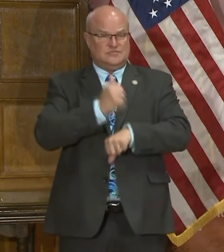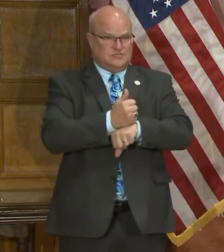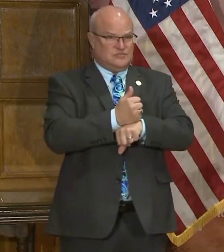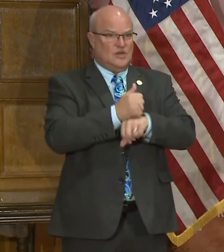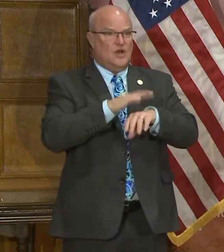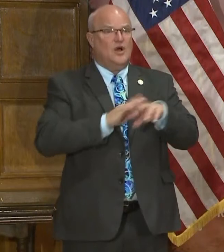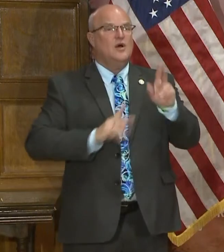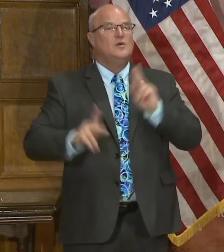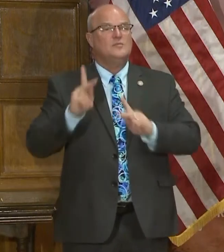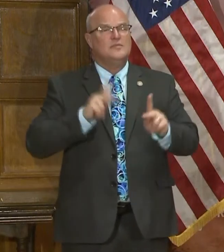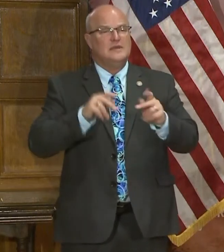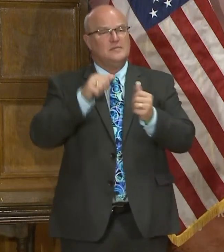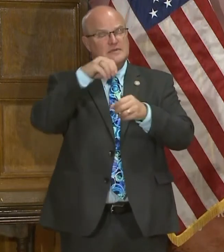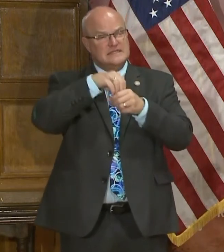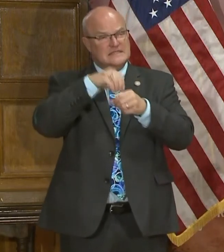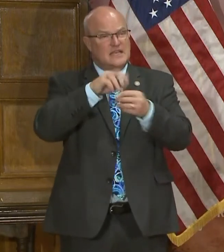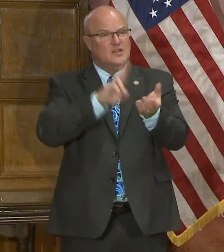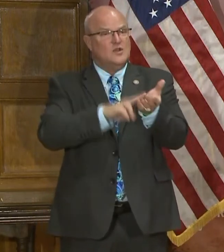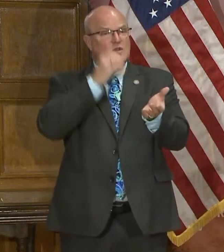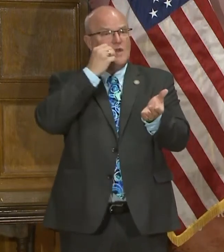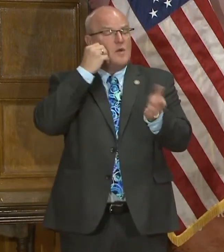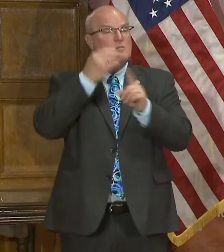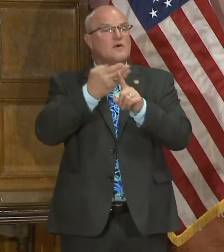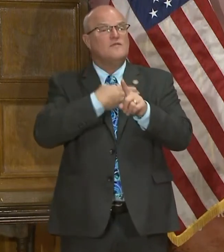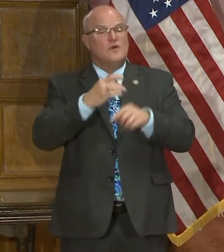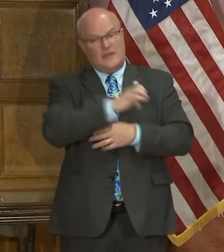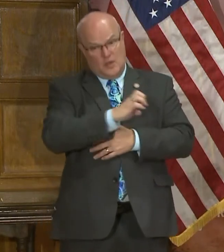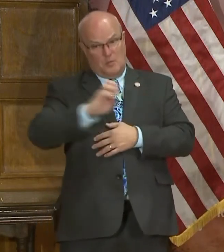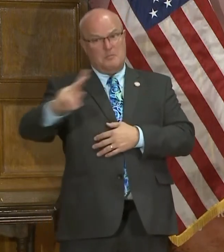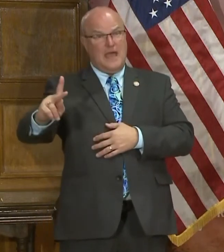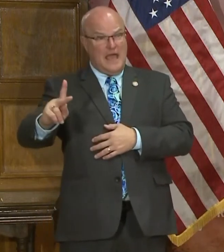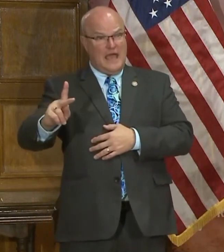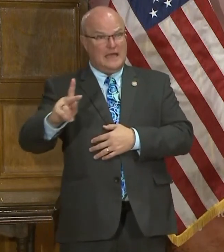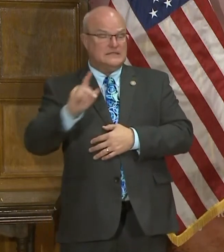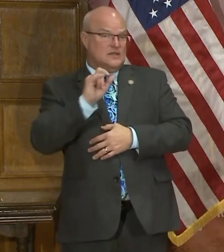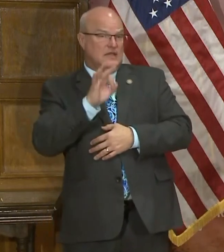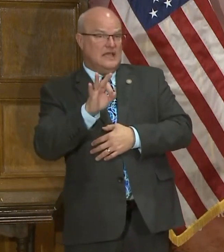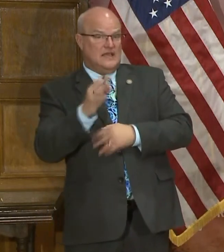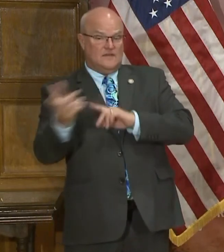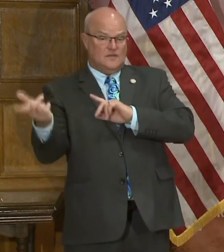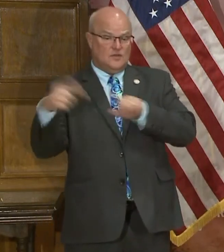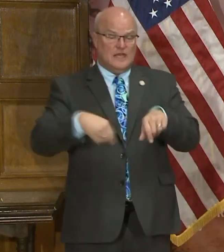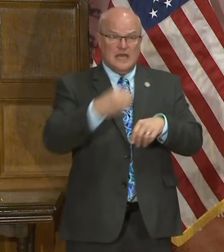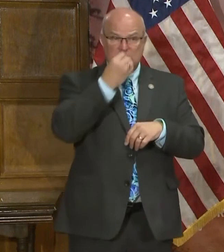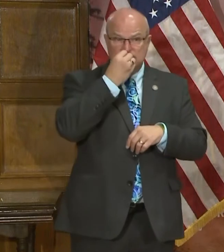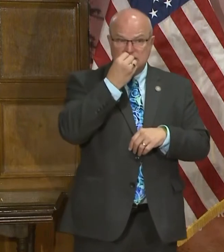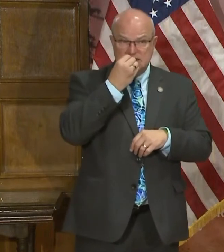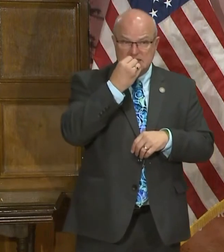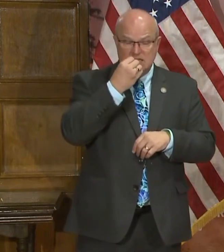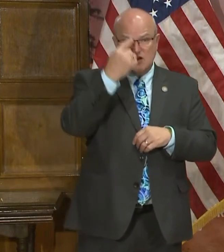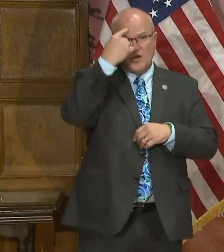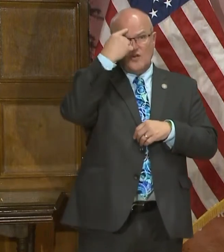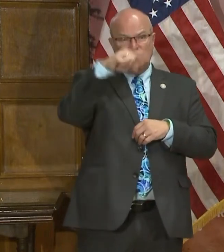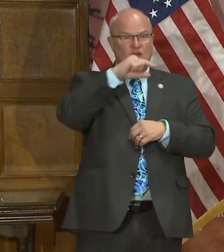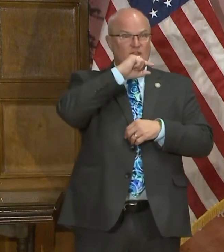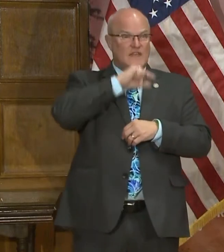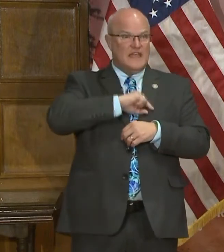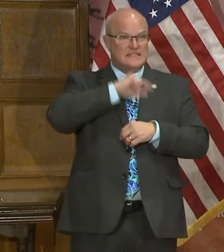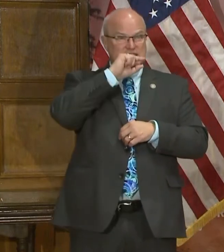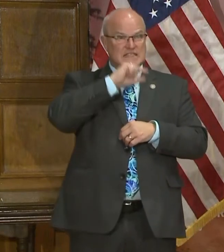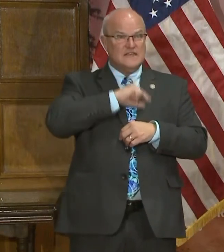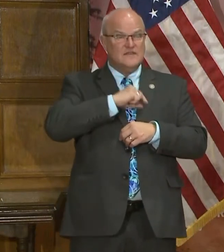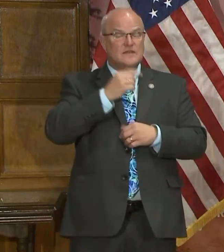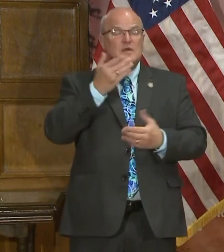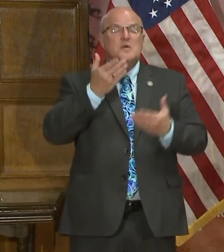on persons in nursing homes before they can go back, so that if you come to dinner for Thanksgiving, you